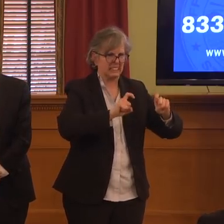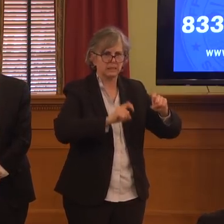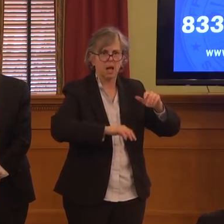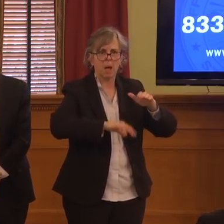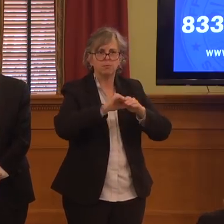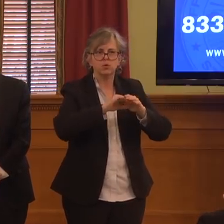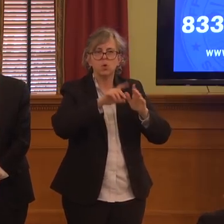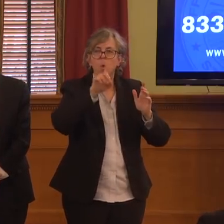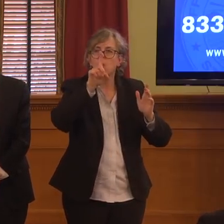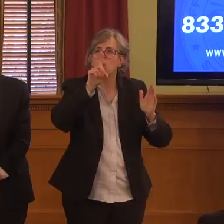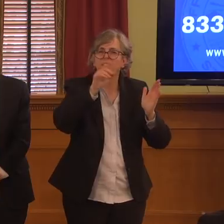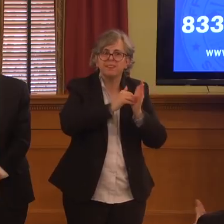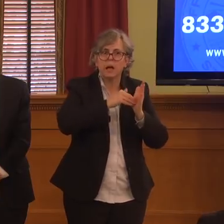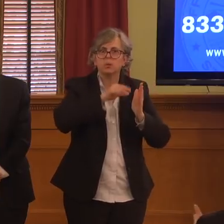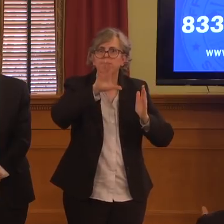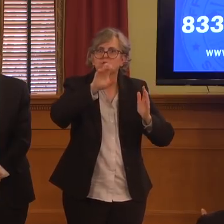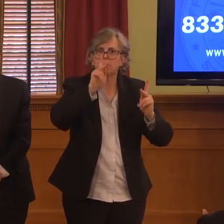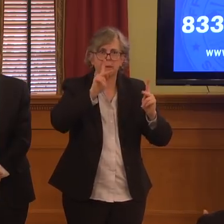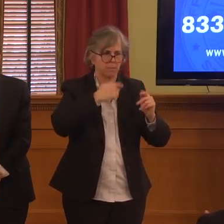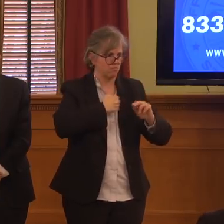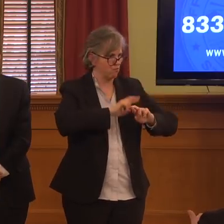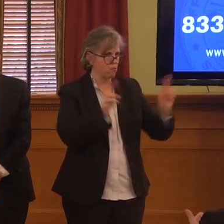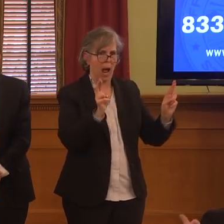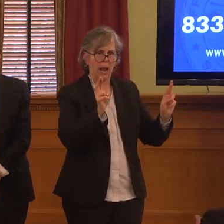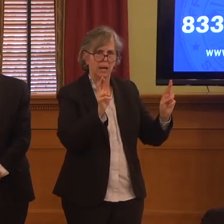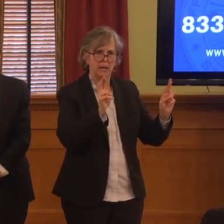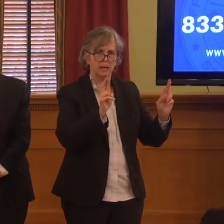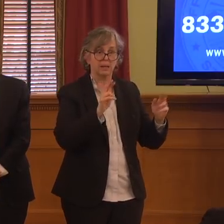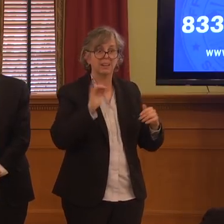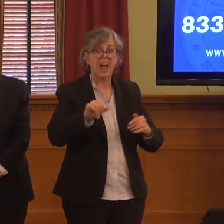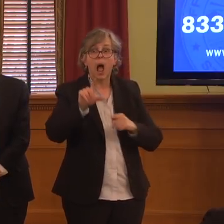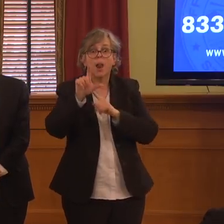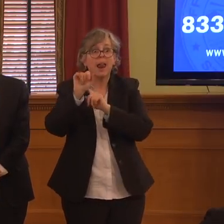3 shifts now to help that testing process.